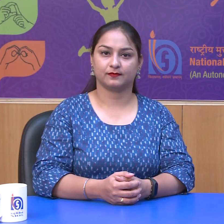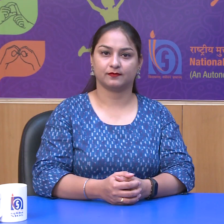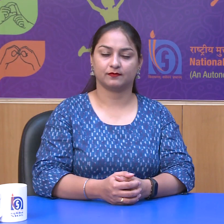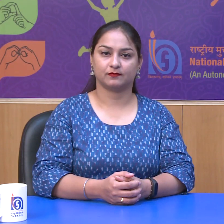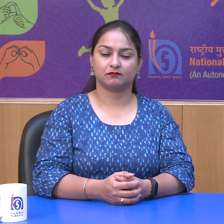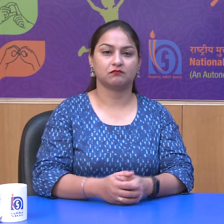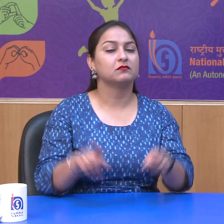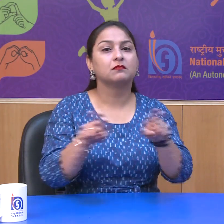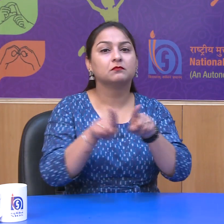types of farming,